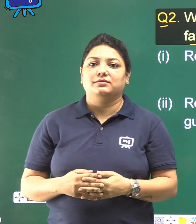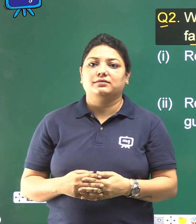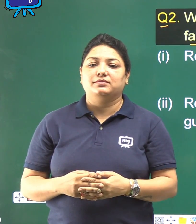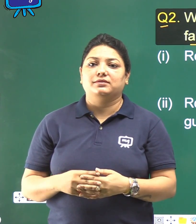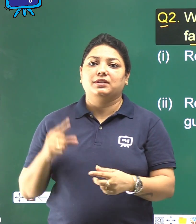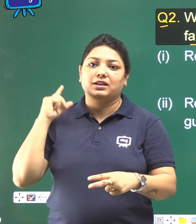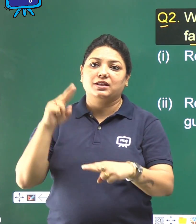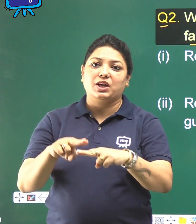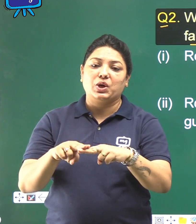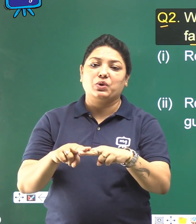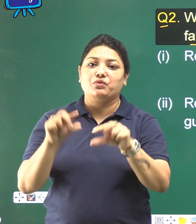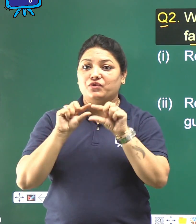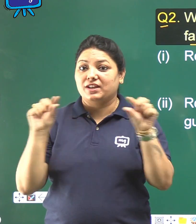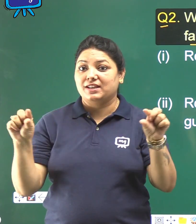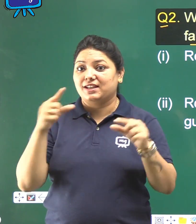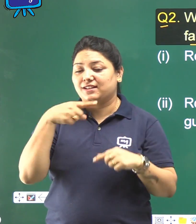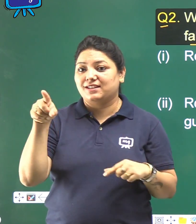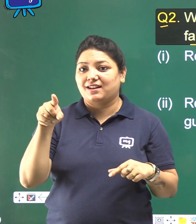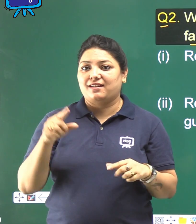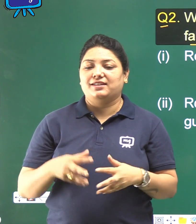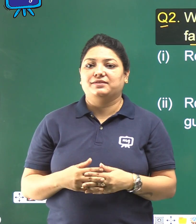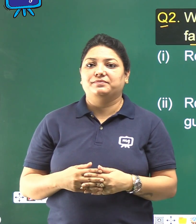if the sentence is correct,